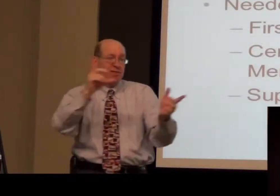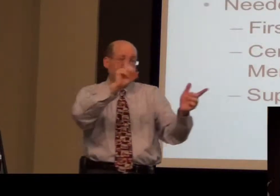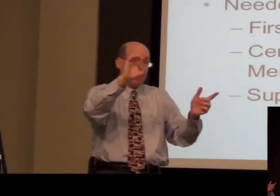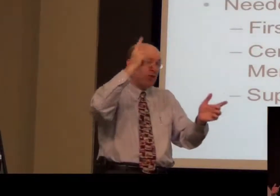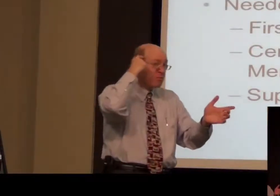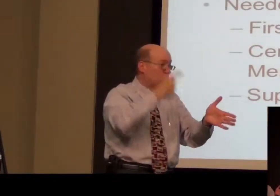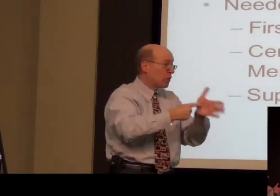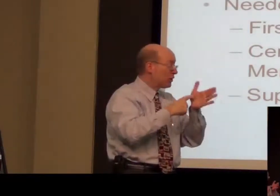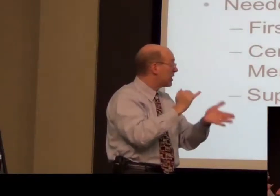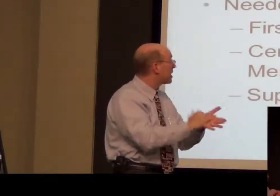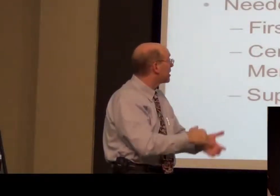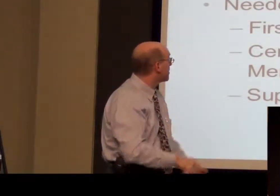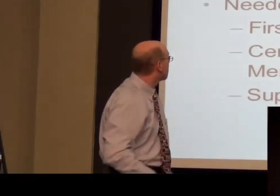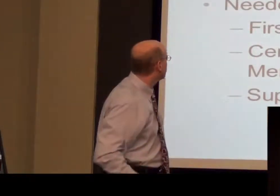that way we'd be able to sign